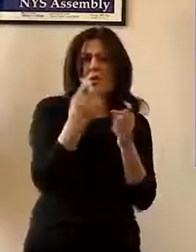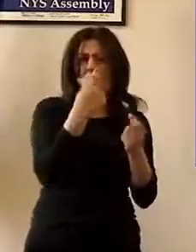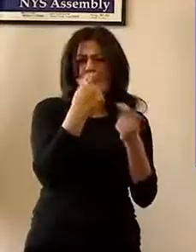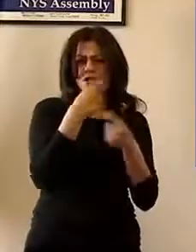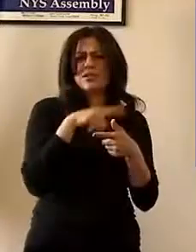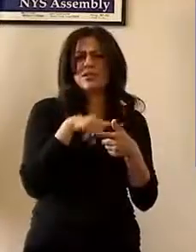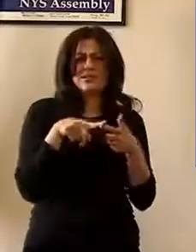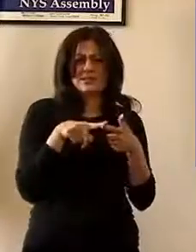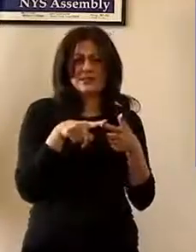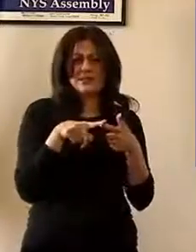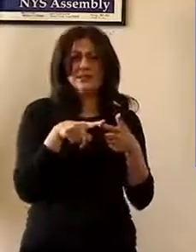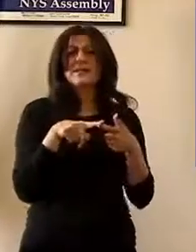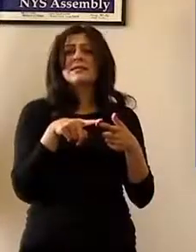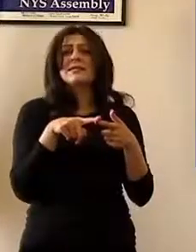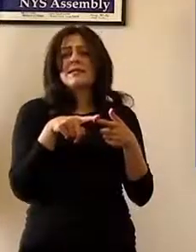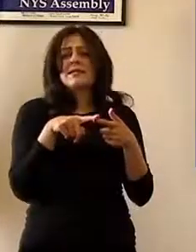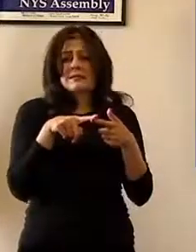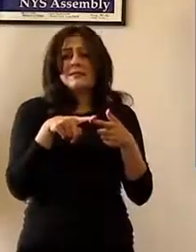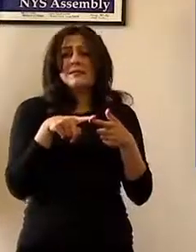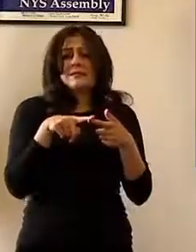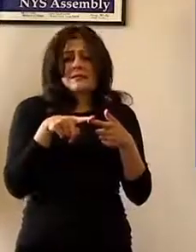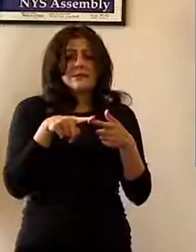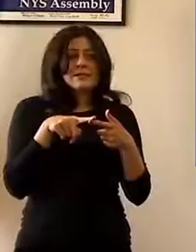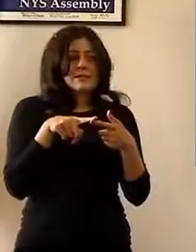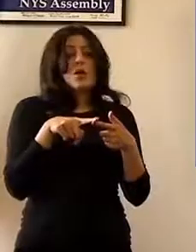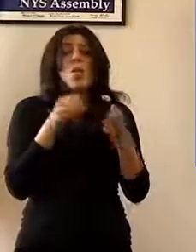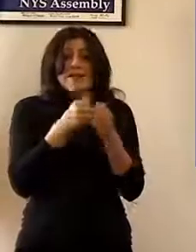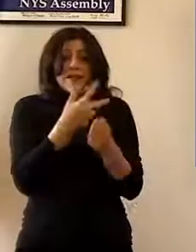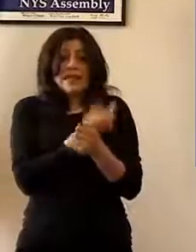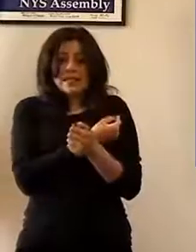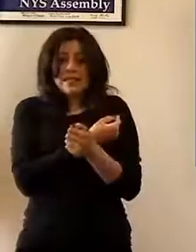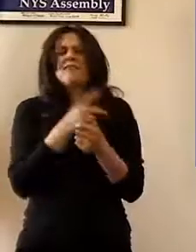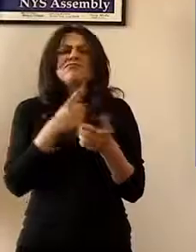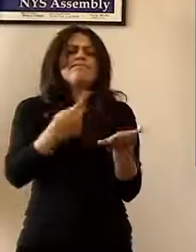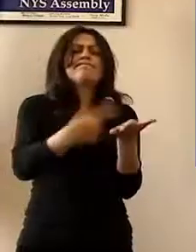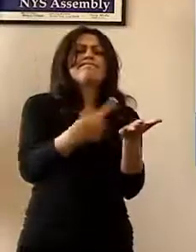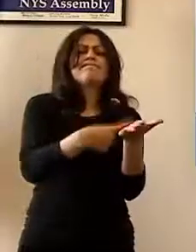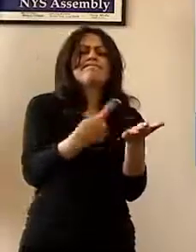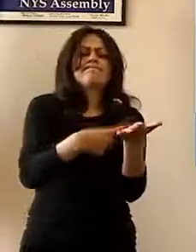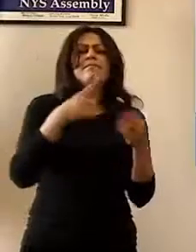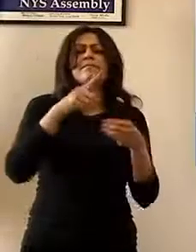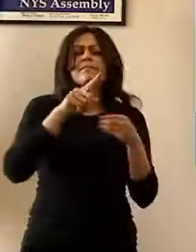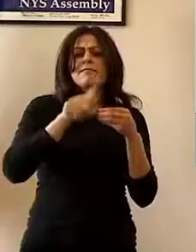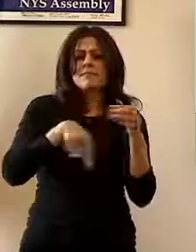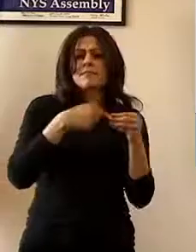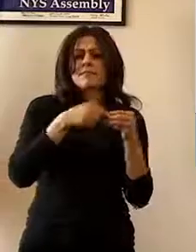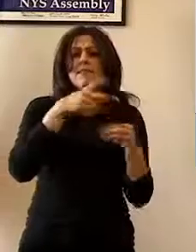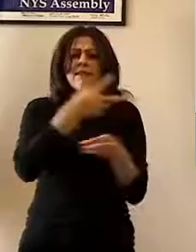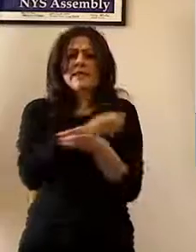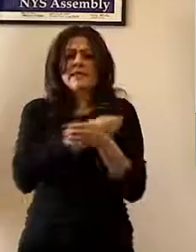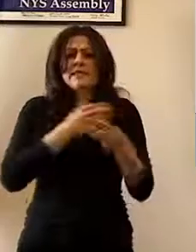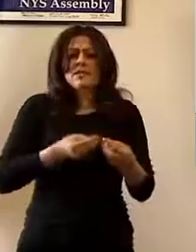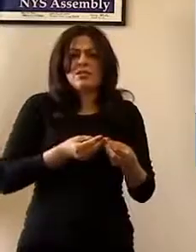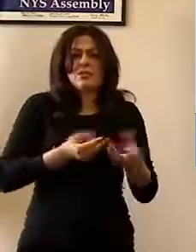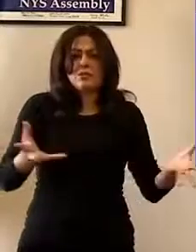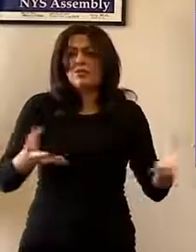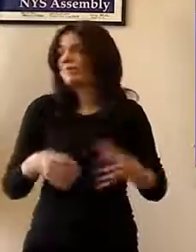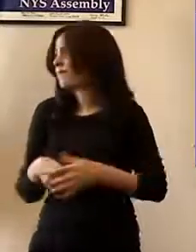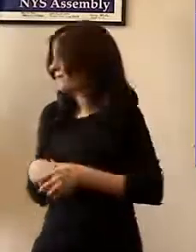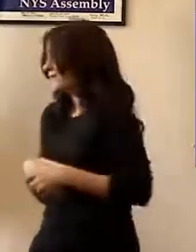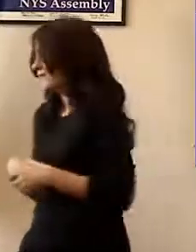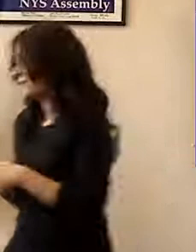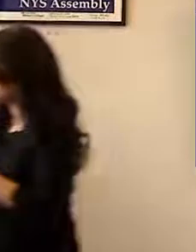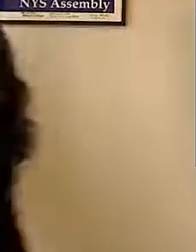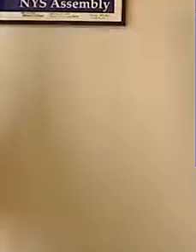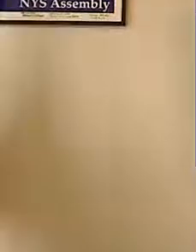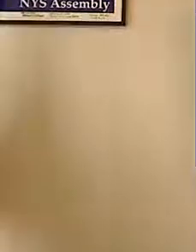regarding some specifics with vaccination. But let's talk a little bit for a moment on vaccine distribution this week. As I